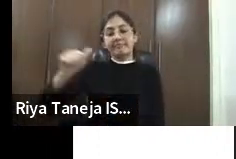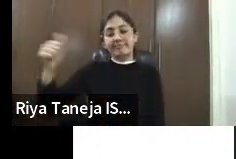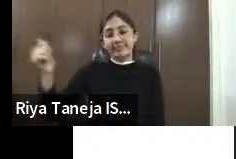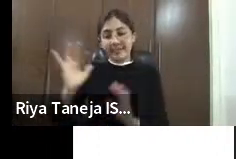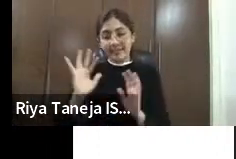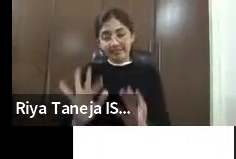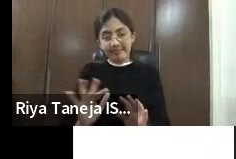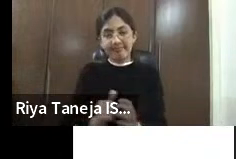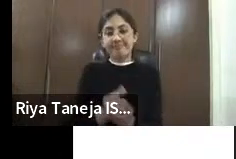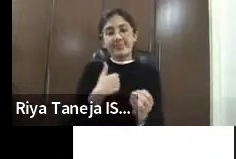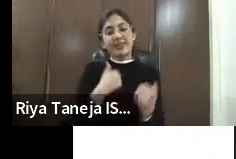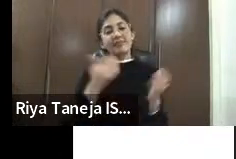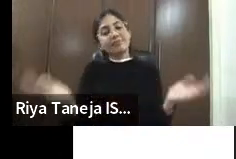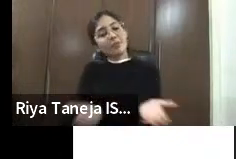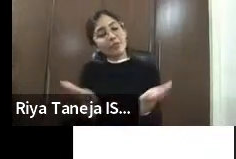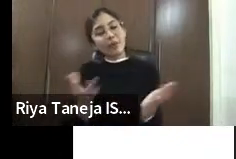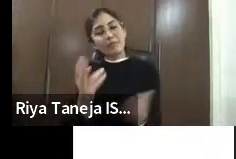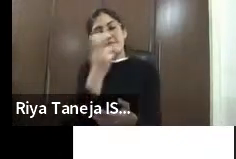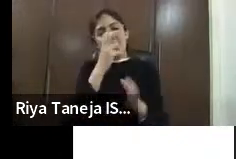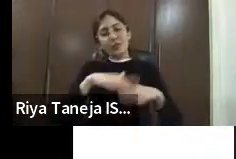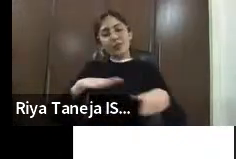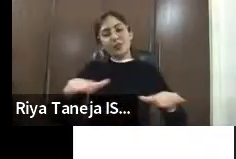motivating blind students. Thank you.